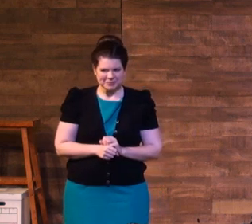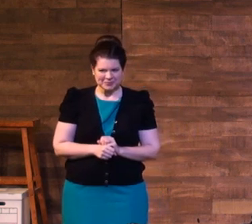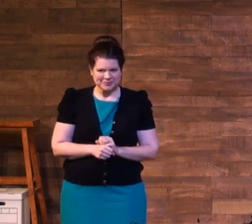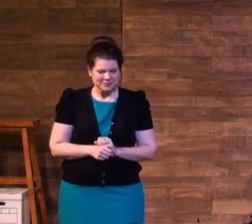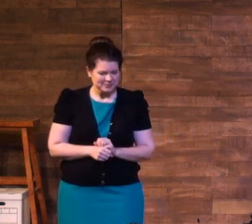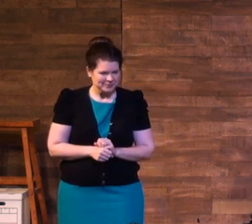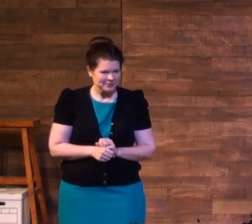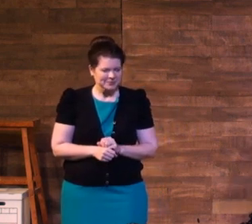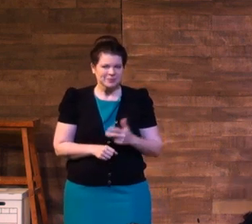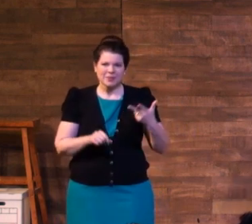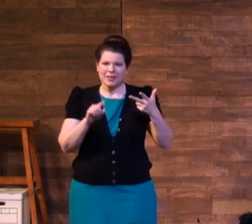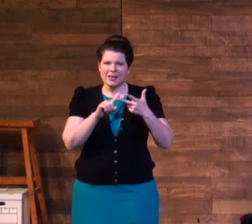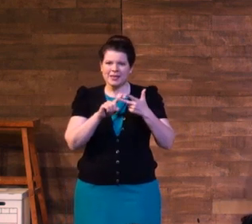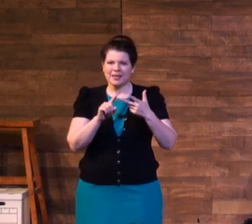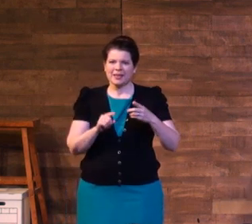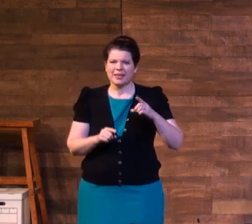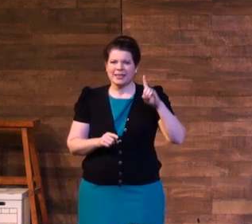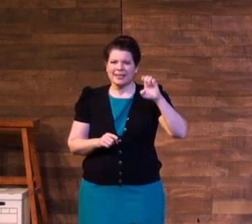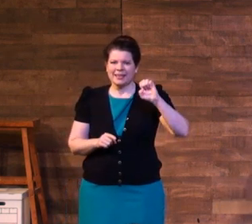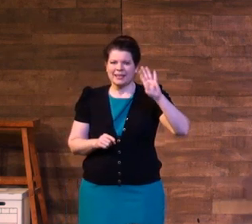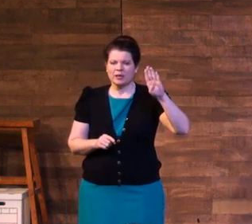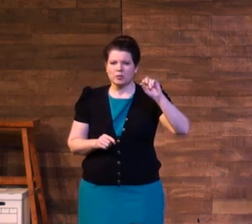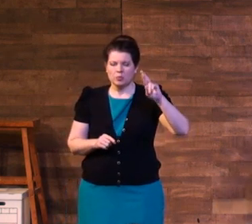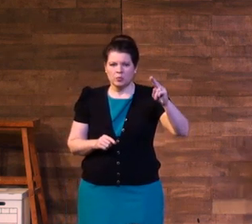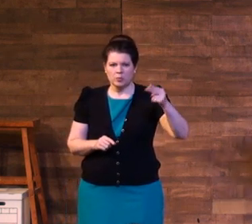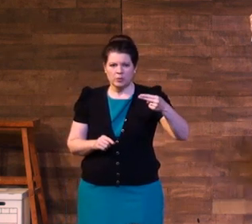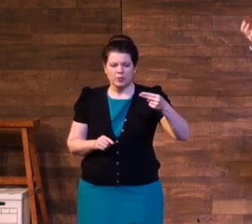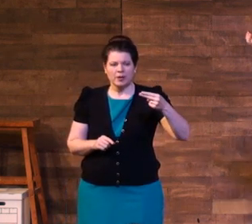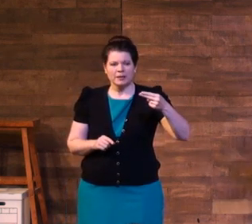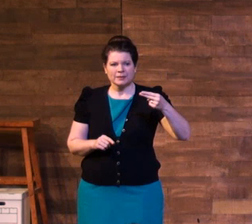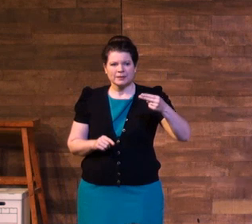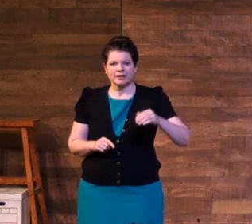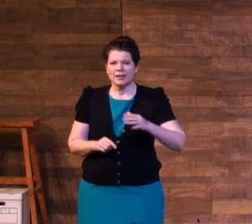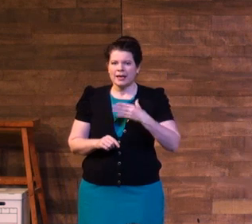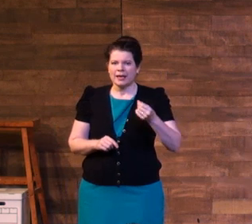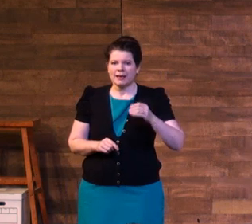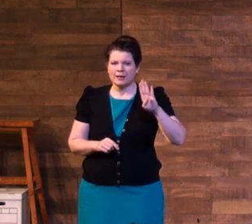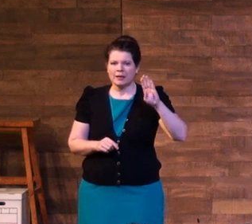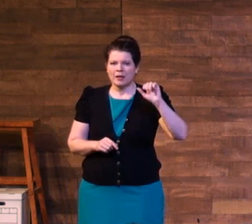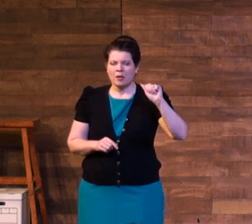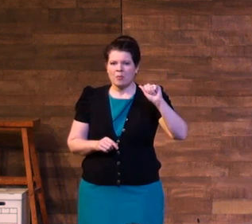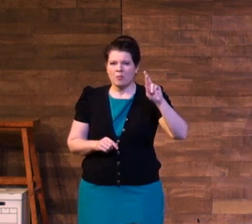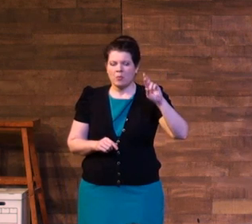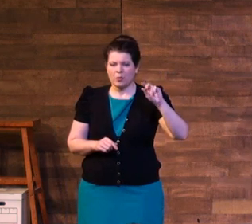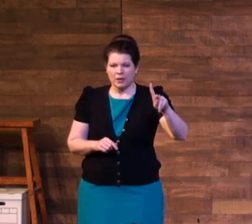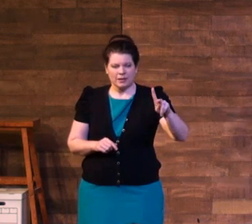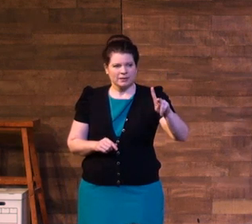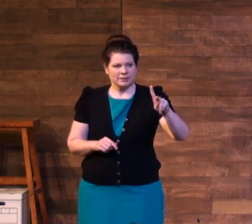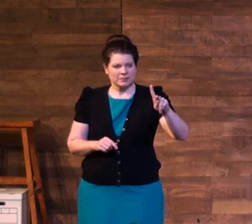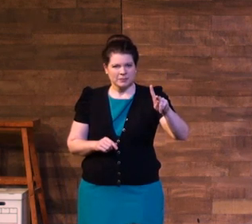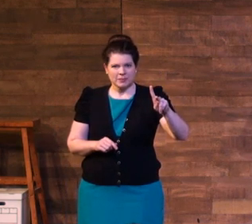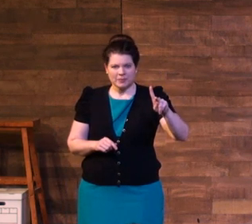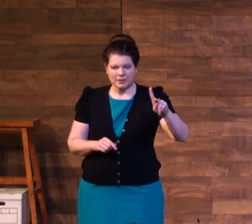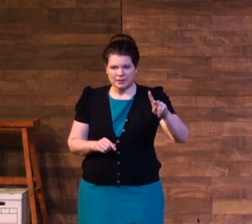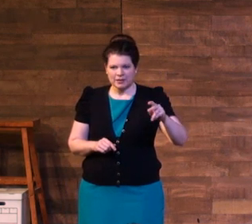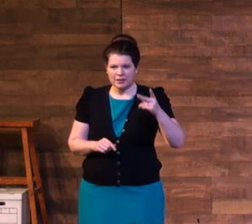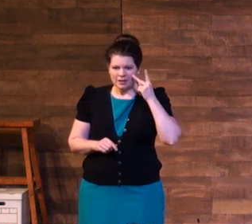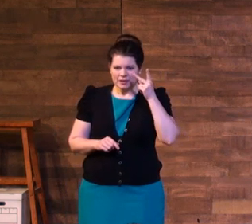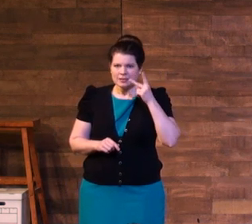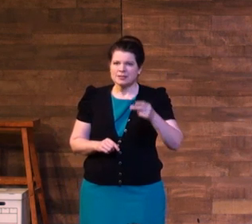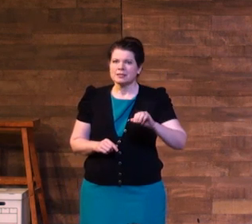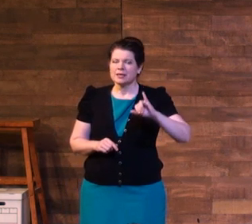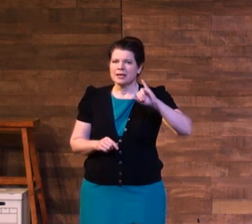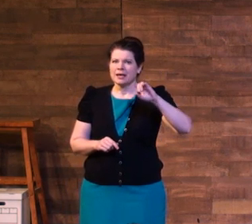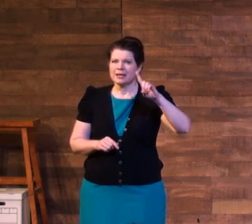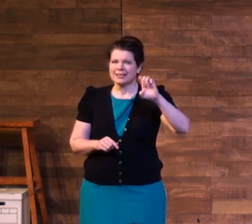Then we go to Deborah and Barak. So Deborah's the judge, and Barak is her general. And she is tasked